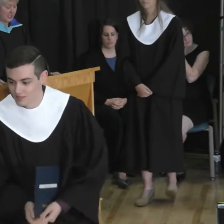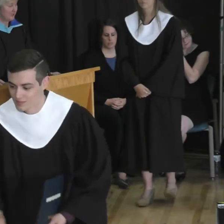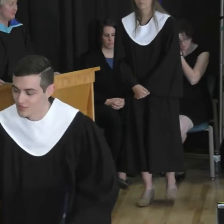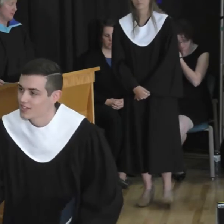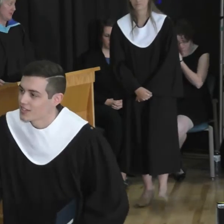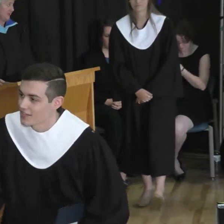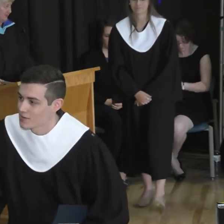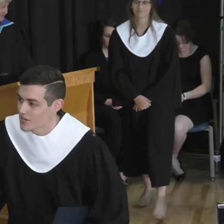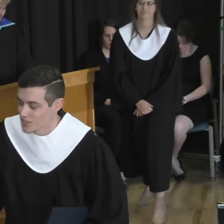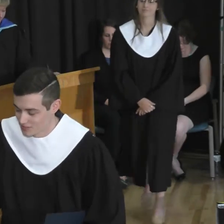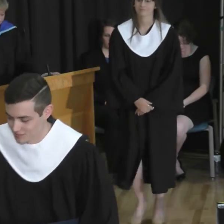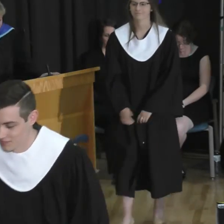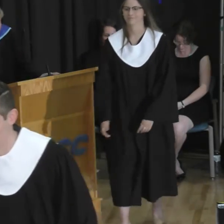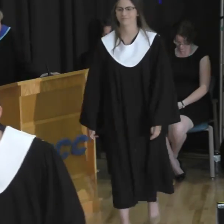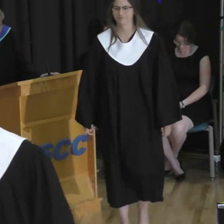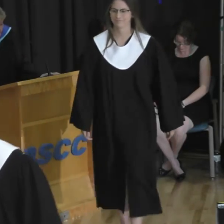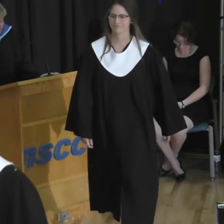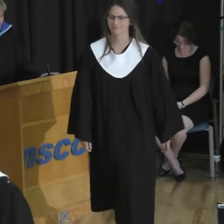Alicia McKinnon.